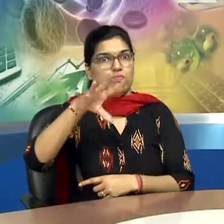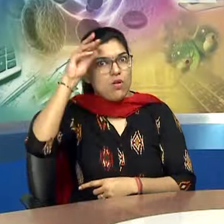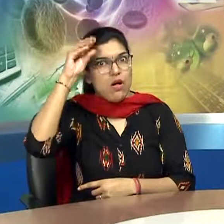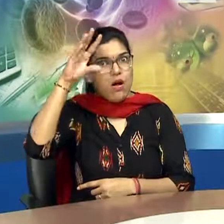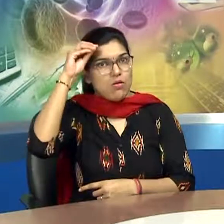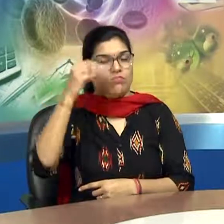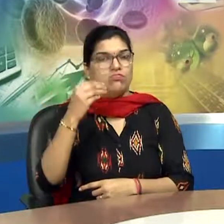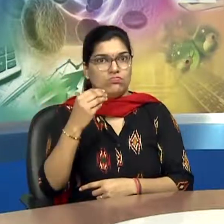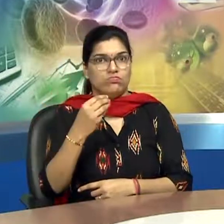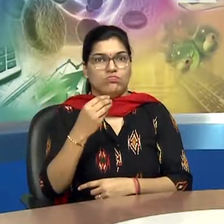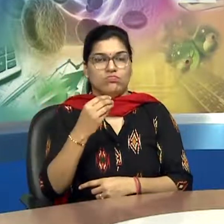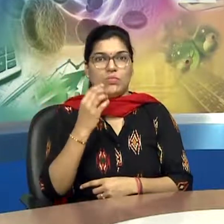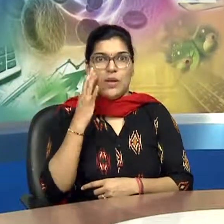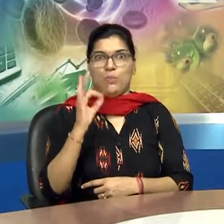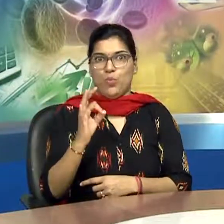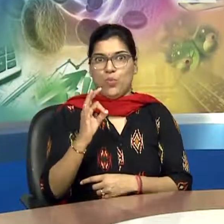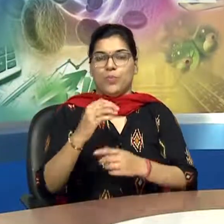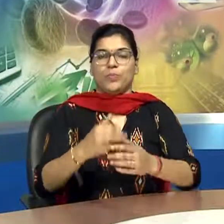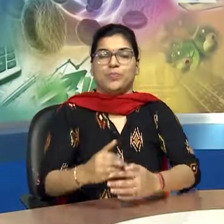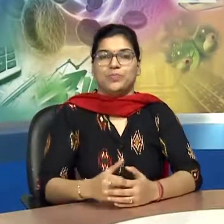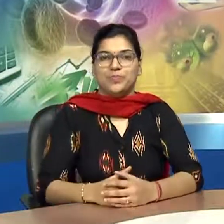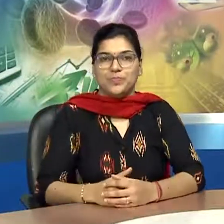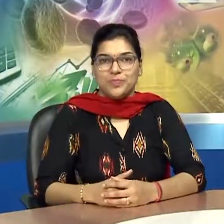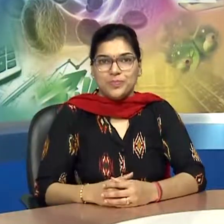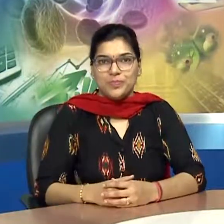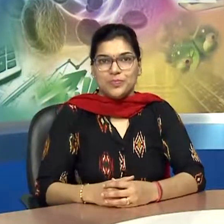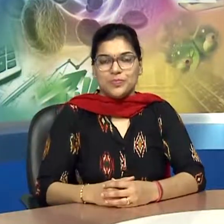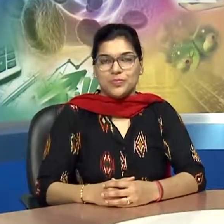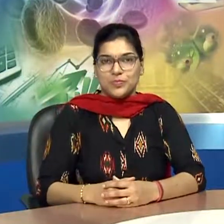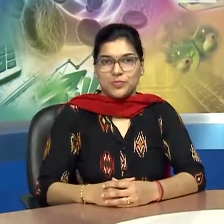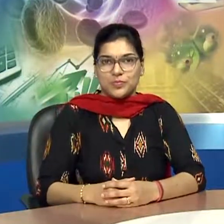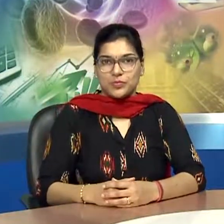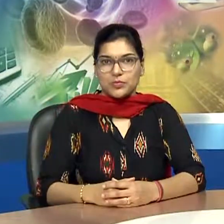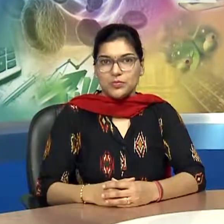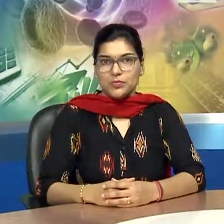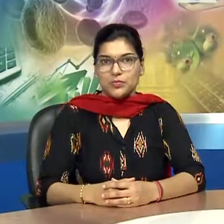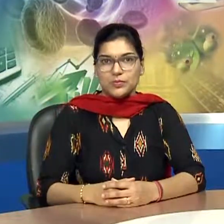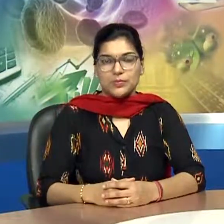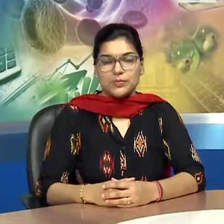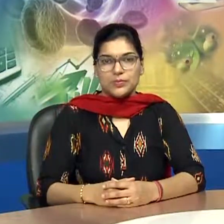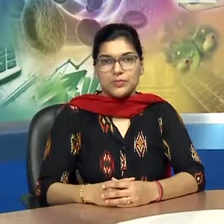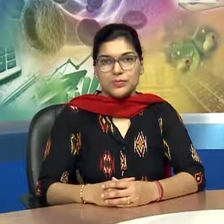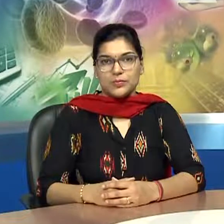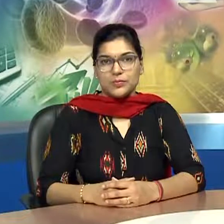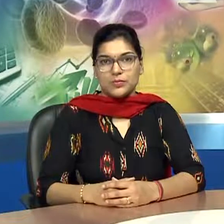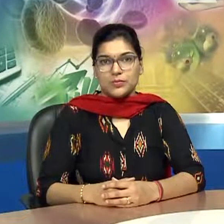passage. So it is good that we learn these new words.